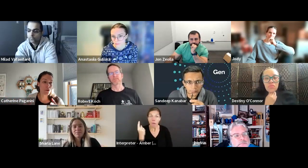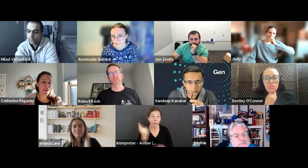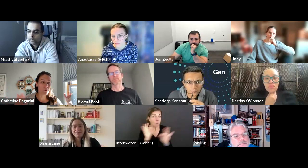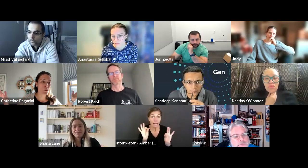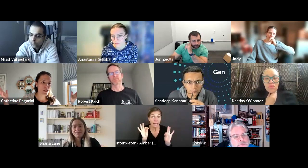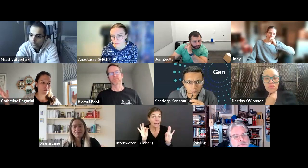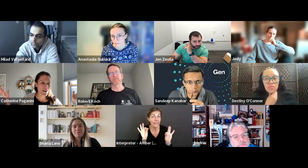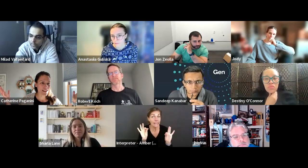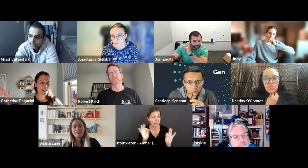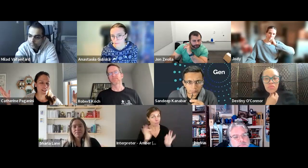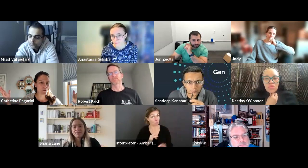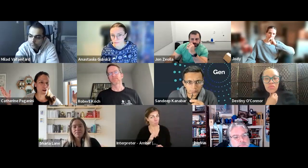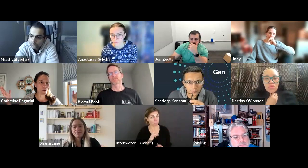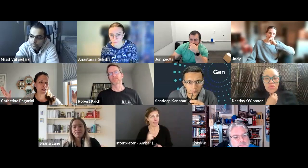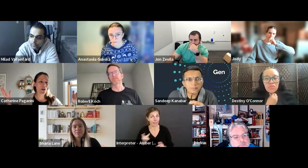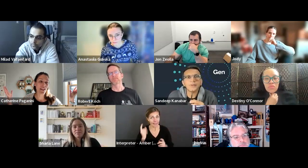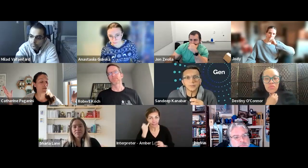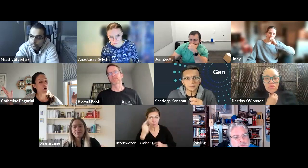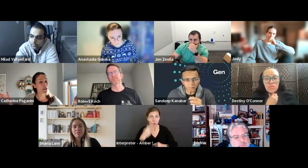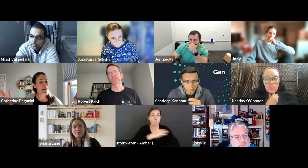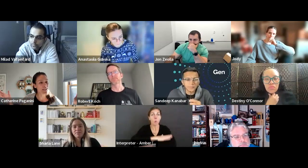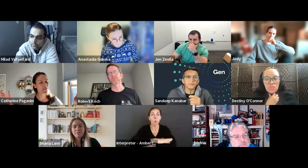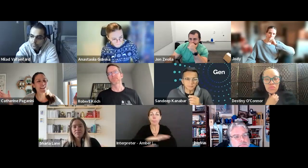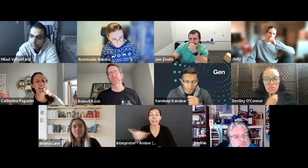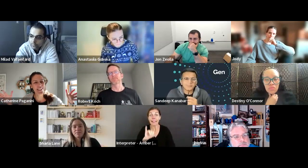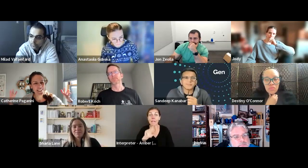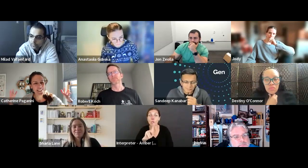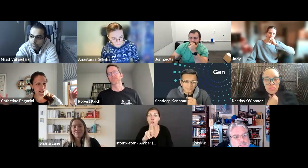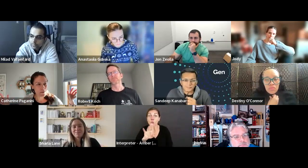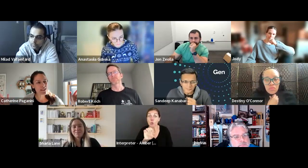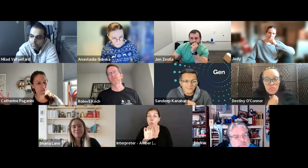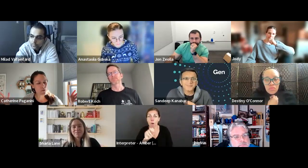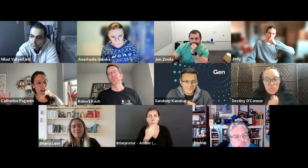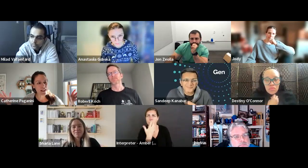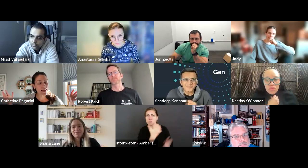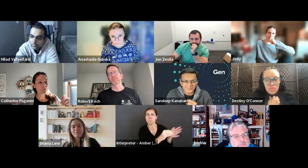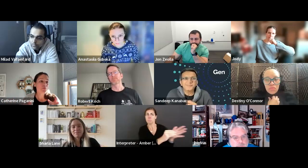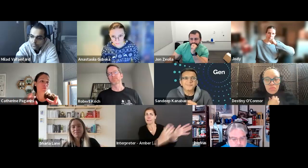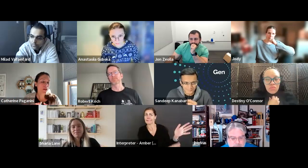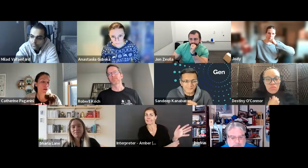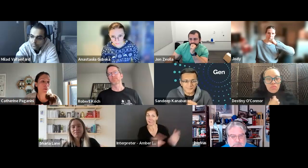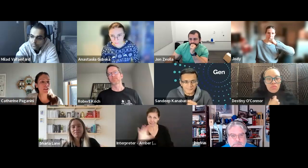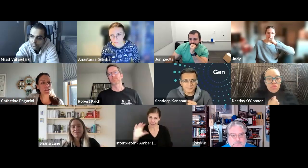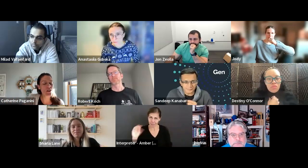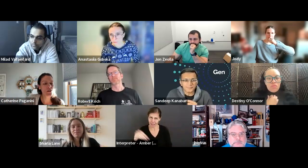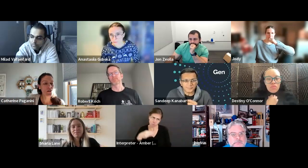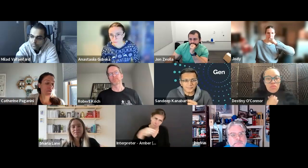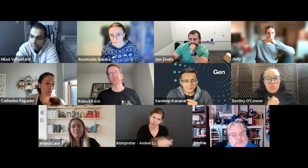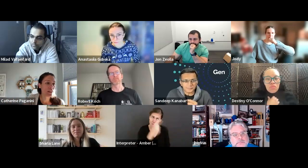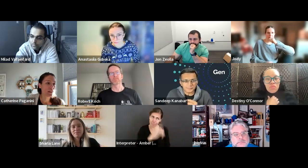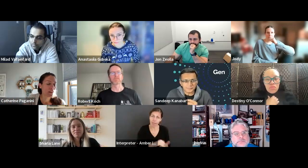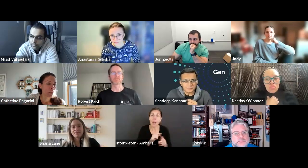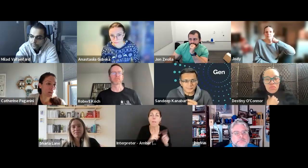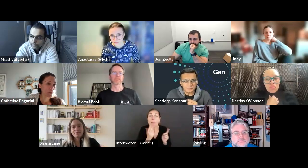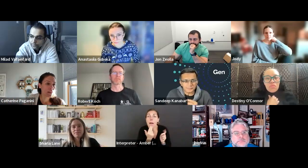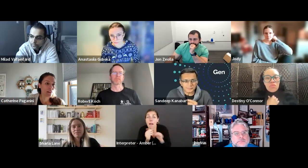So like if you have a booth, right, like you saw at KubeCon, that's very expensive. Companies have to buy that, but the little kiosks are